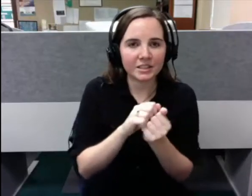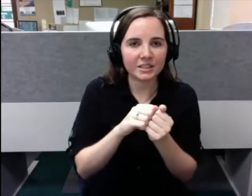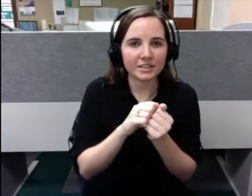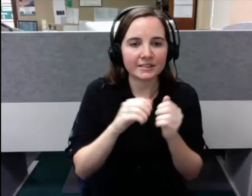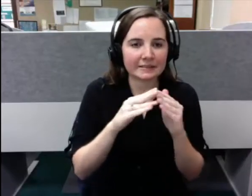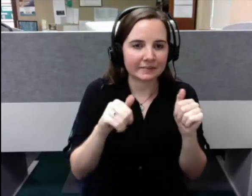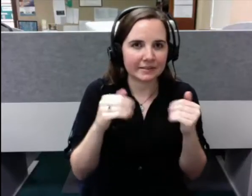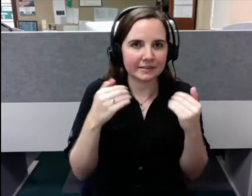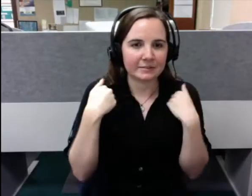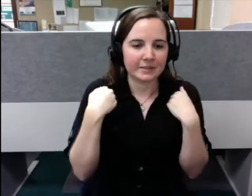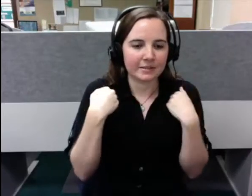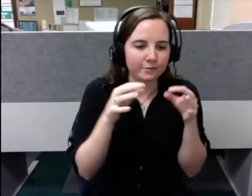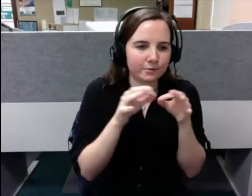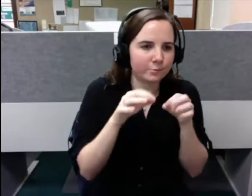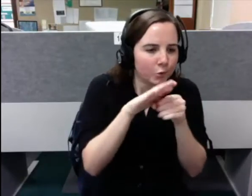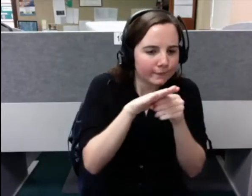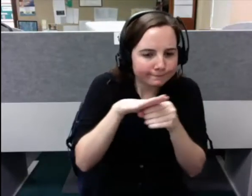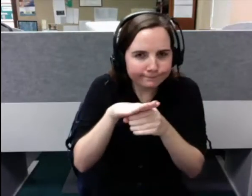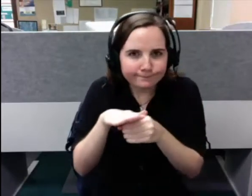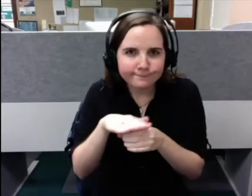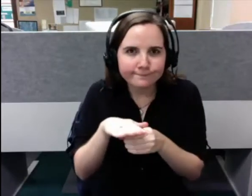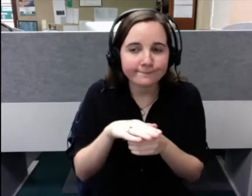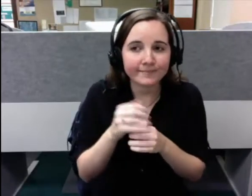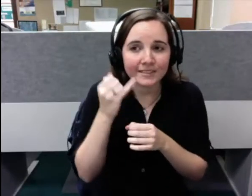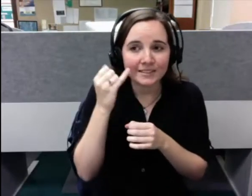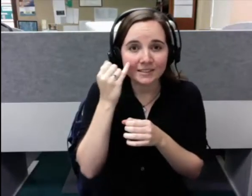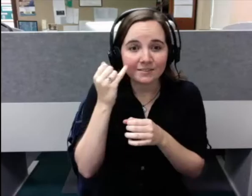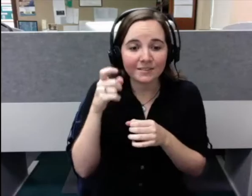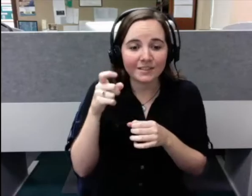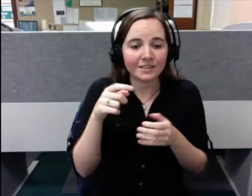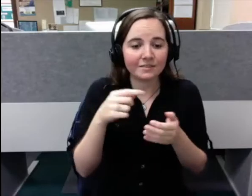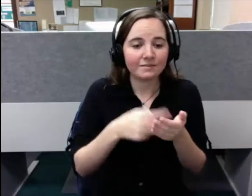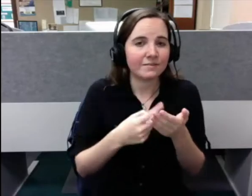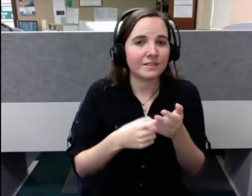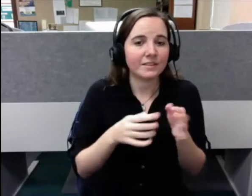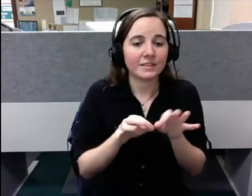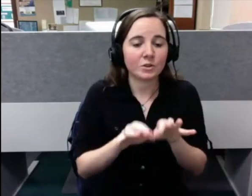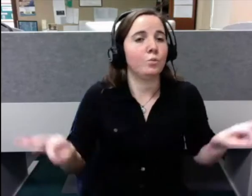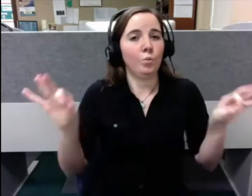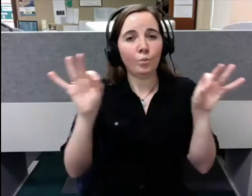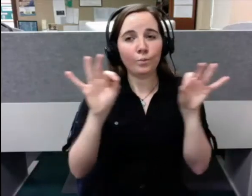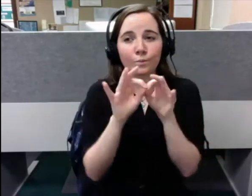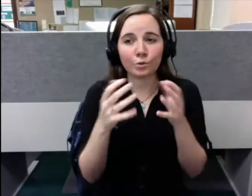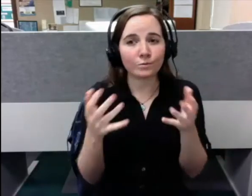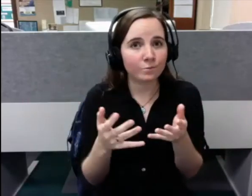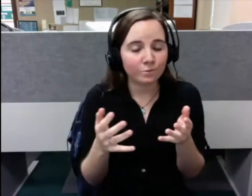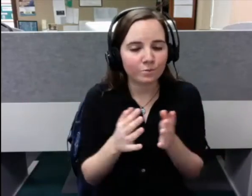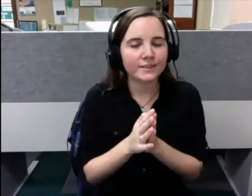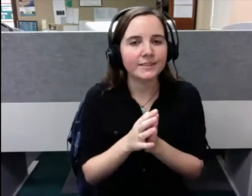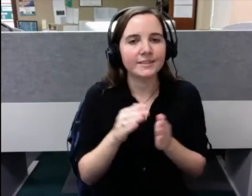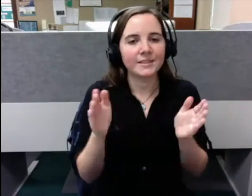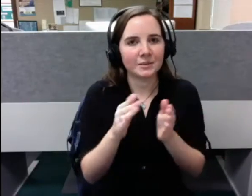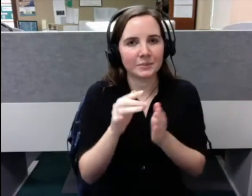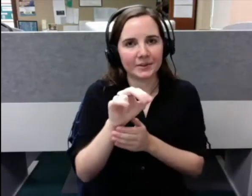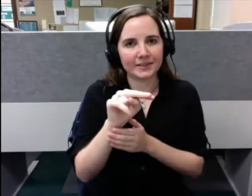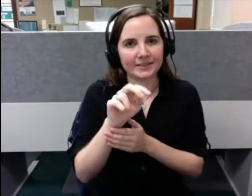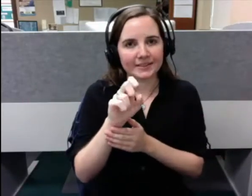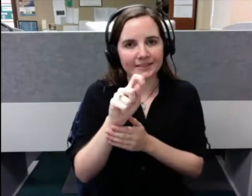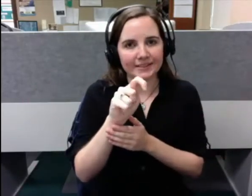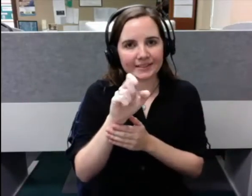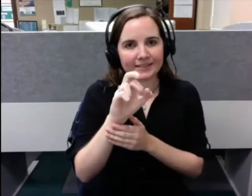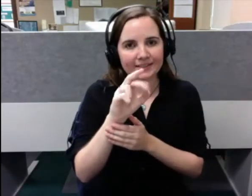key regions, but if we had to talk about a region that was of primary importance, we would have to focus on the small intestine. Anatomically,